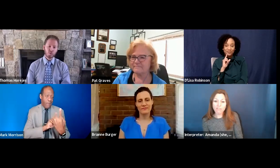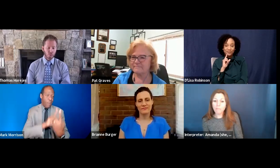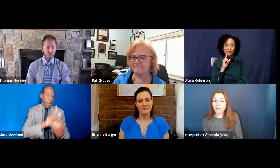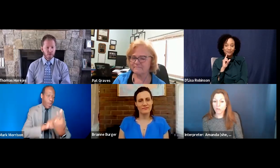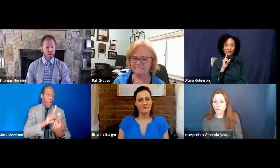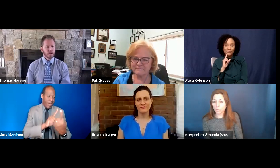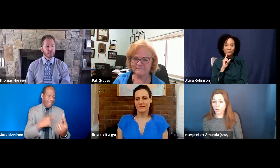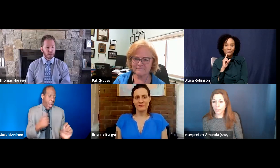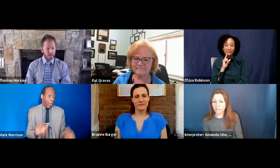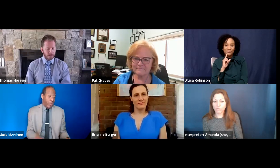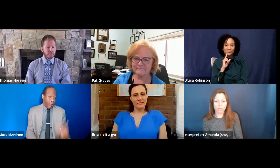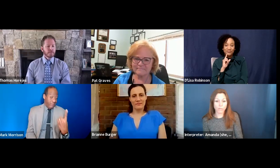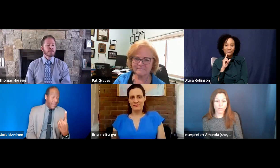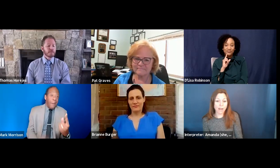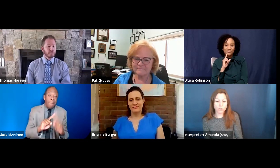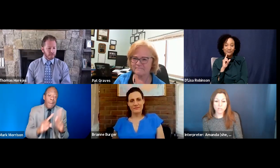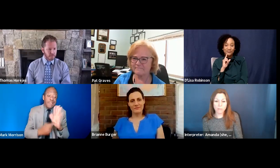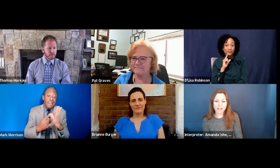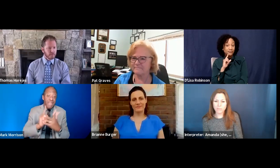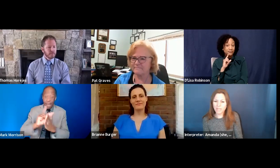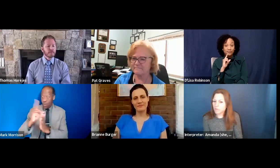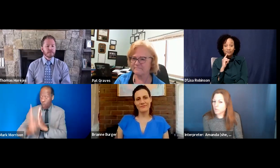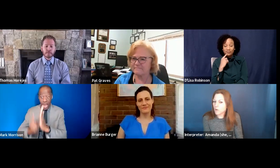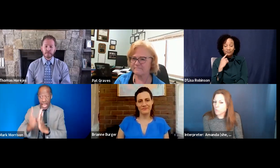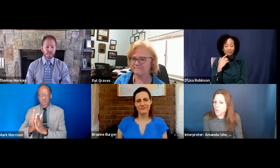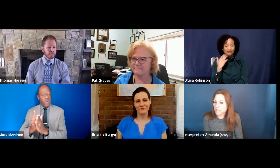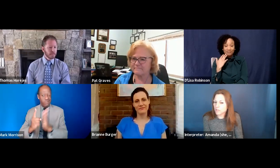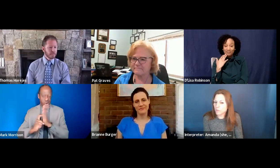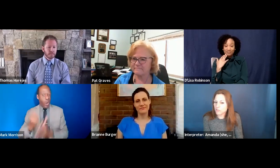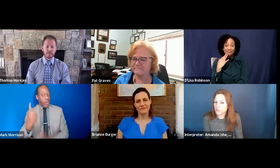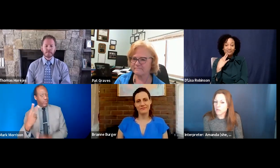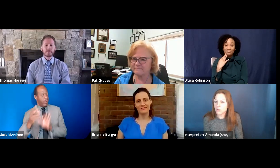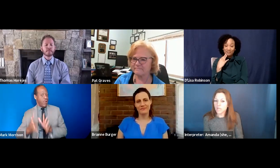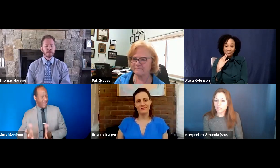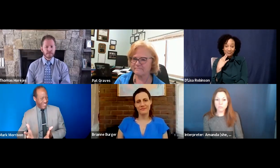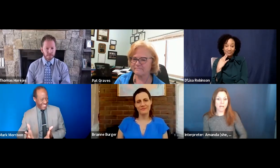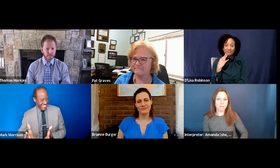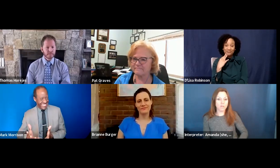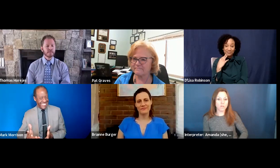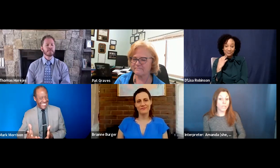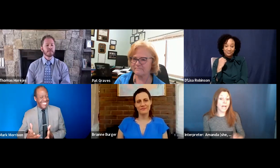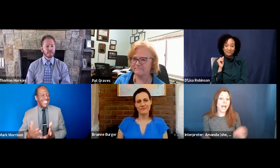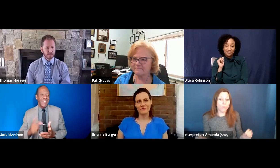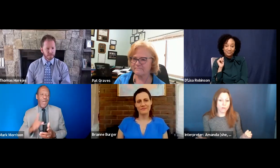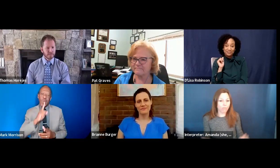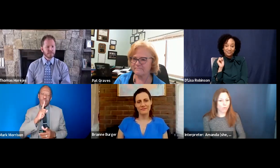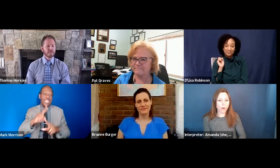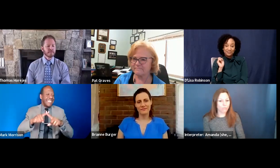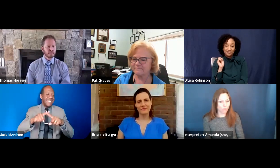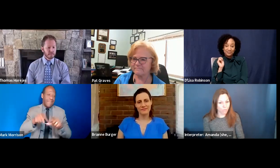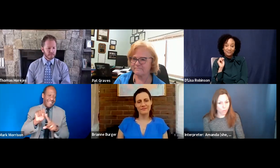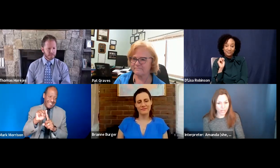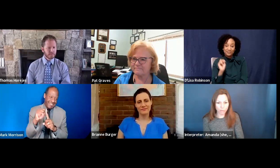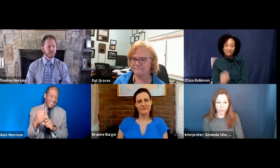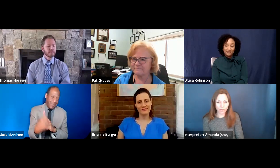I have been alone working for 3 hours in the past, but that was a one-on-one situation. Sometimes only an hour will require